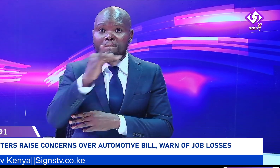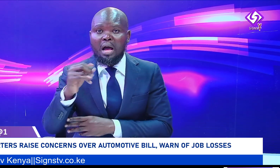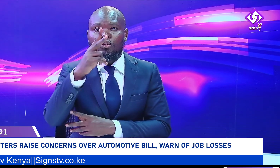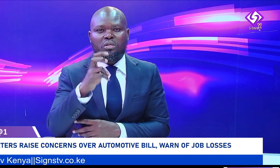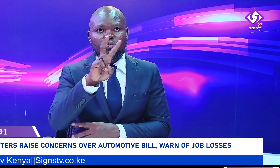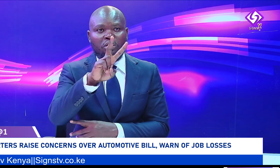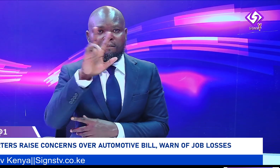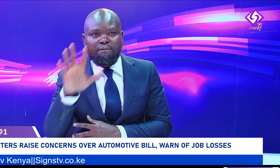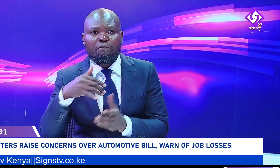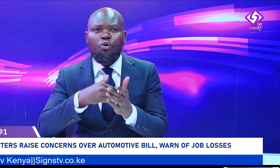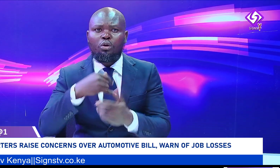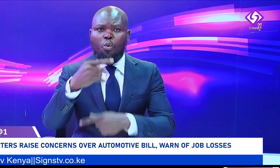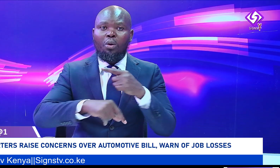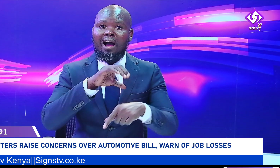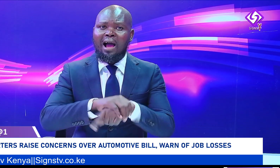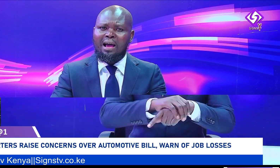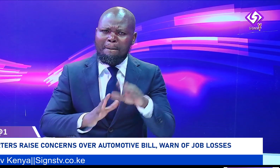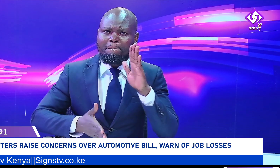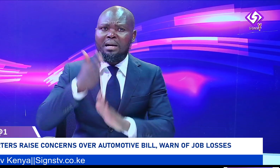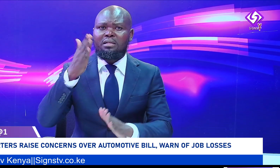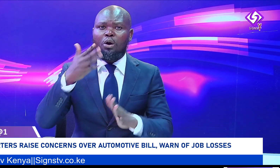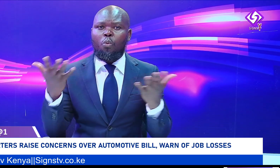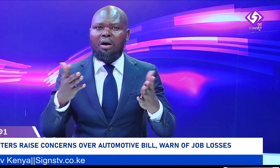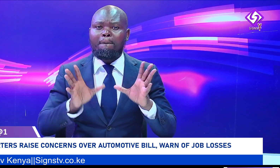Bill 2025, cautioning that immediate enforcement could